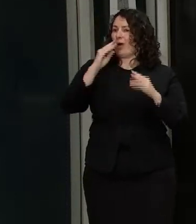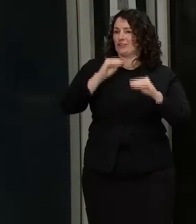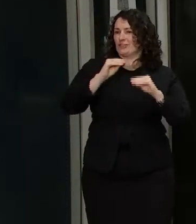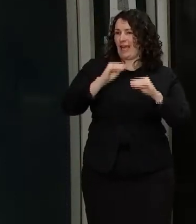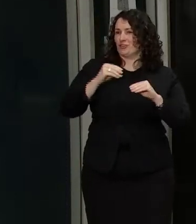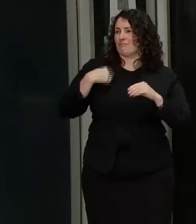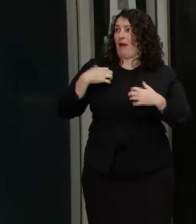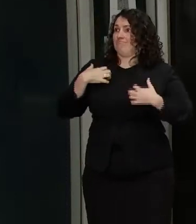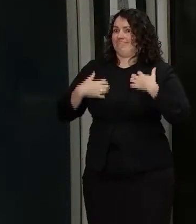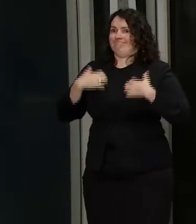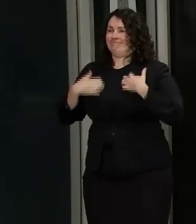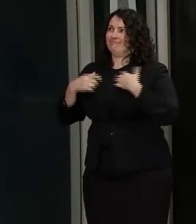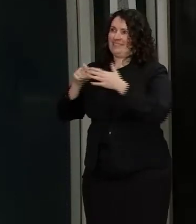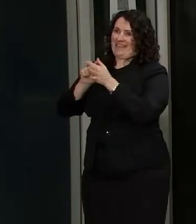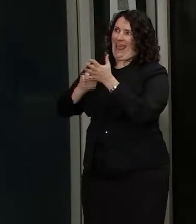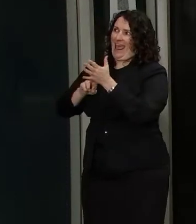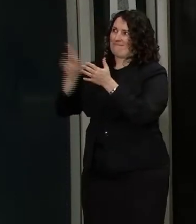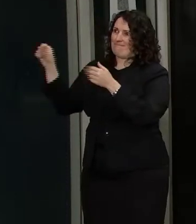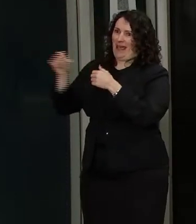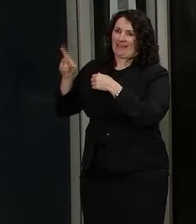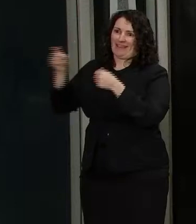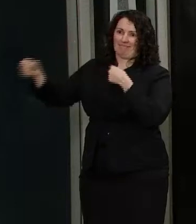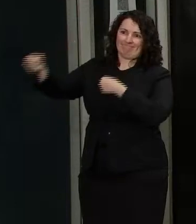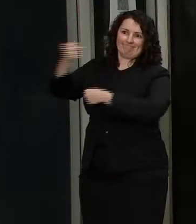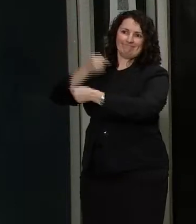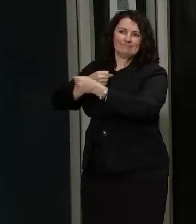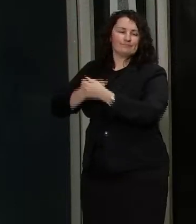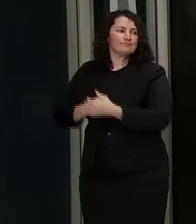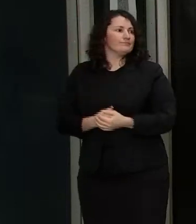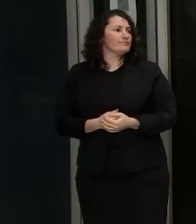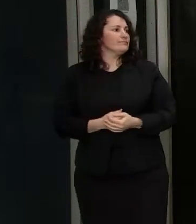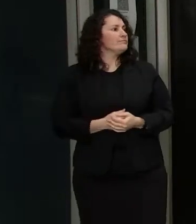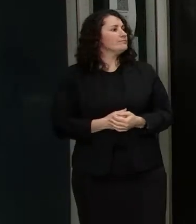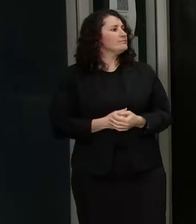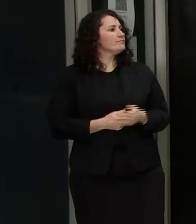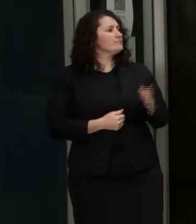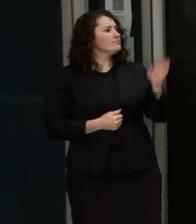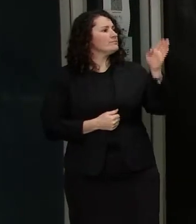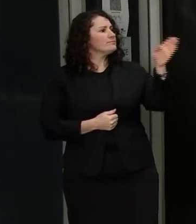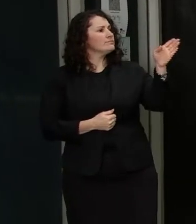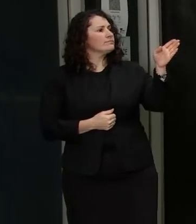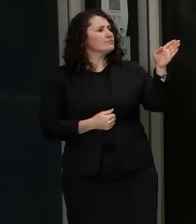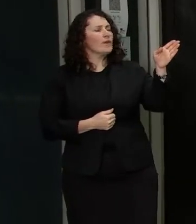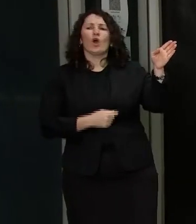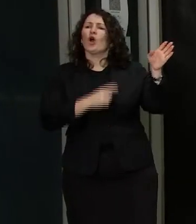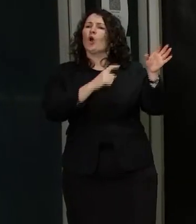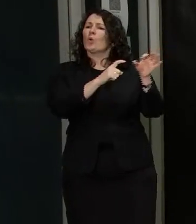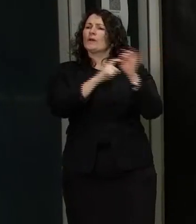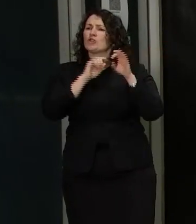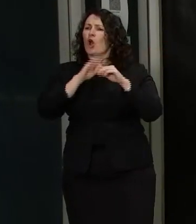soon. As Education Minister, we've heard that some schools are taking a curriculum day on Tuesday.